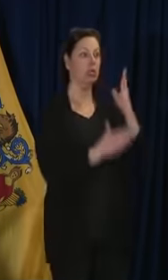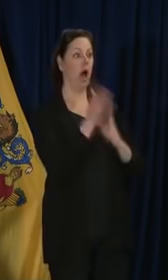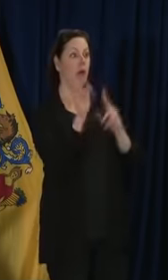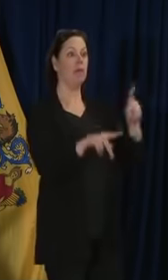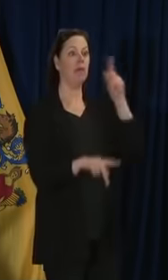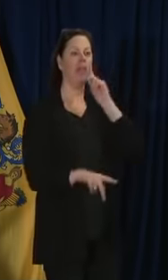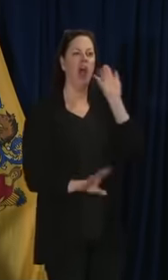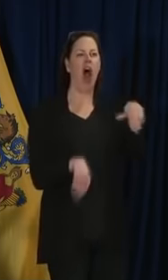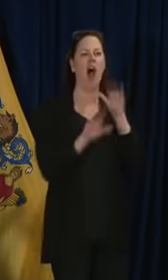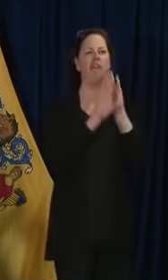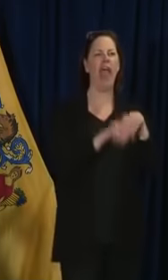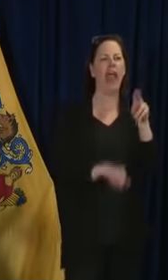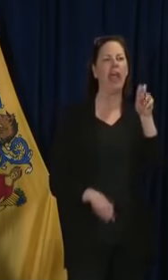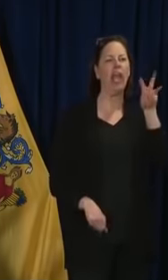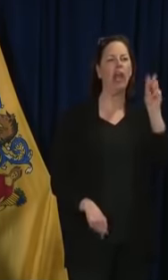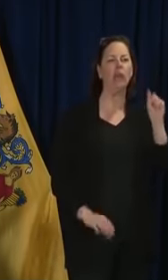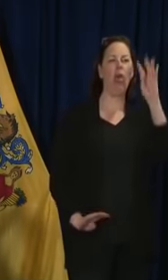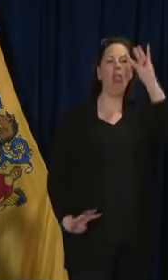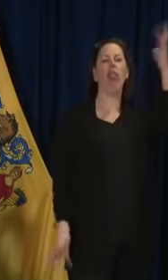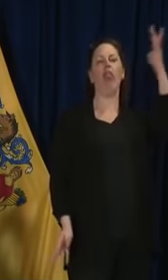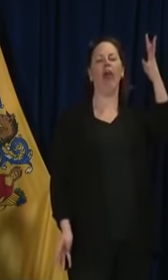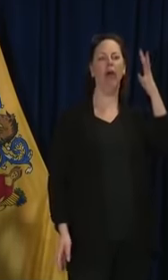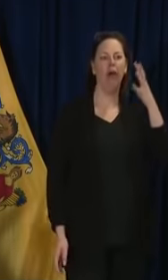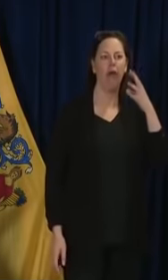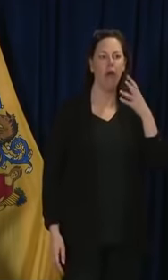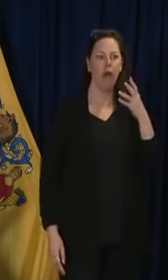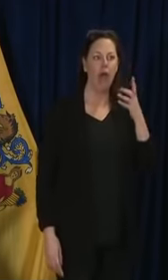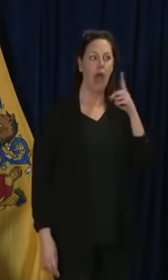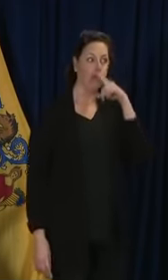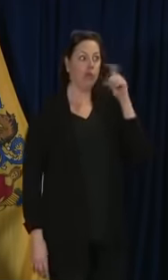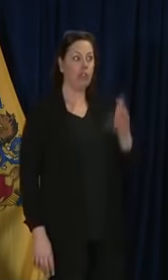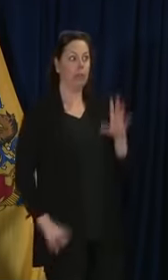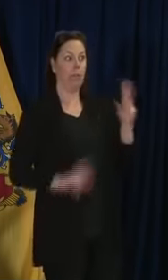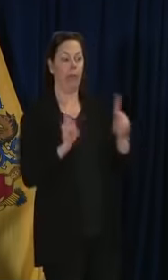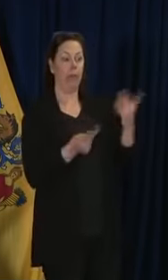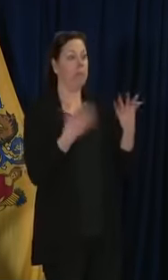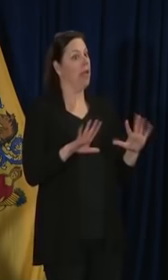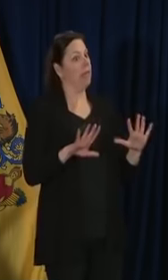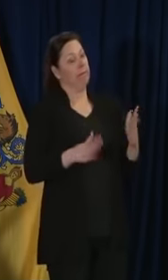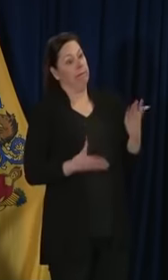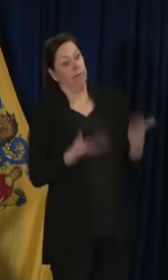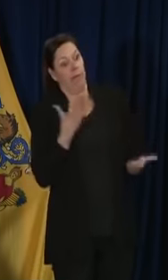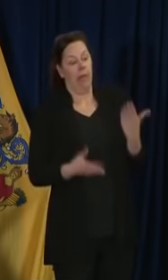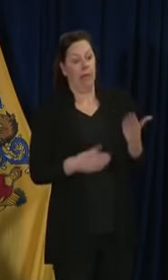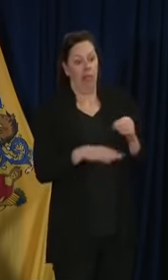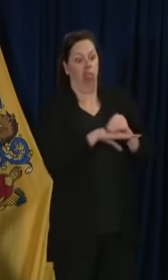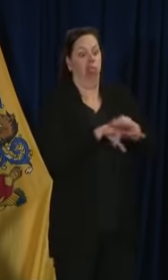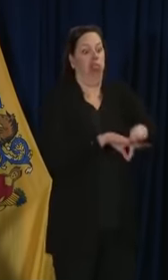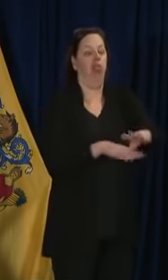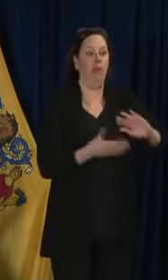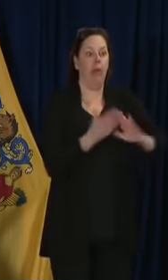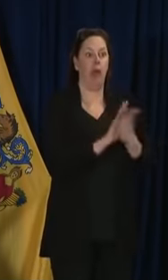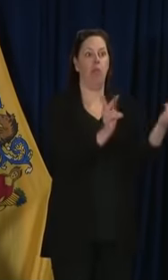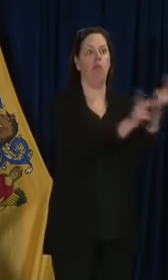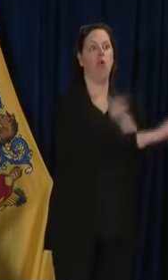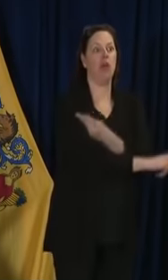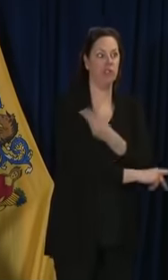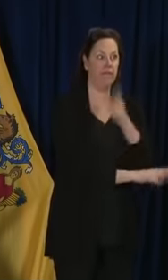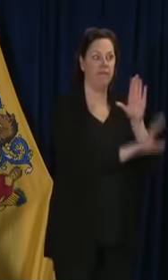think this is fake news, and our friends, the Russians, I'm sure, are feeding that notion. This is not fake news. This is